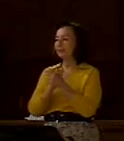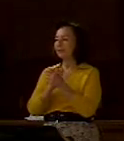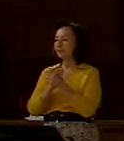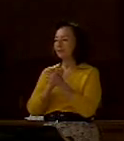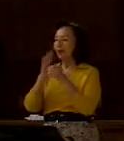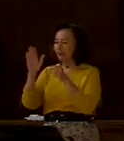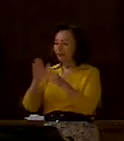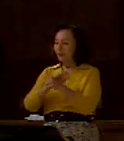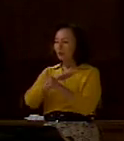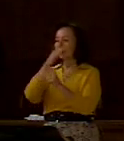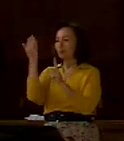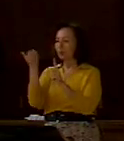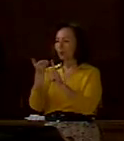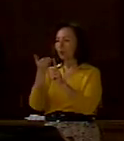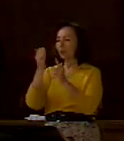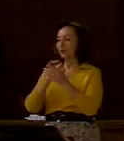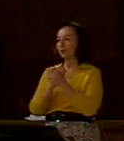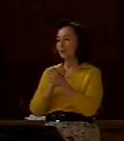Fully persuade me.